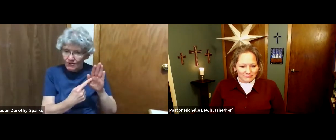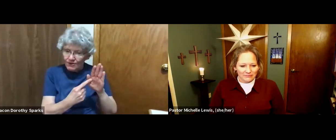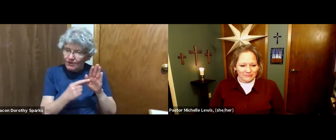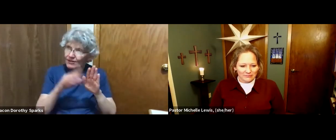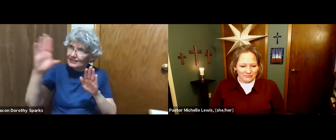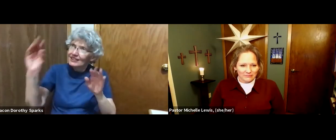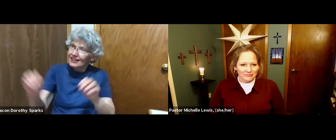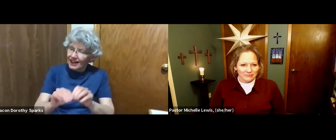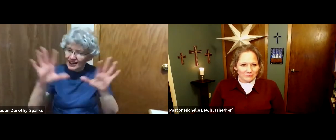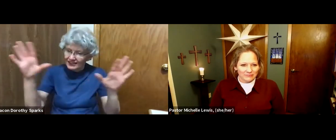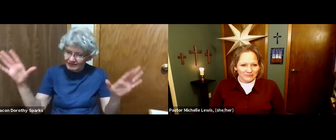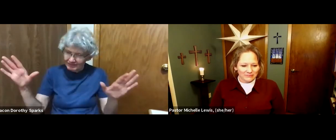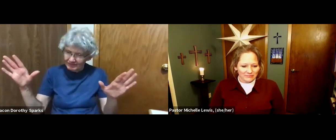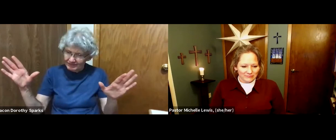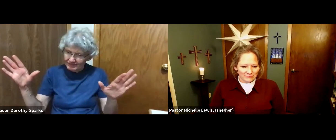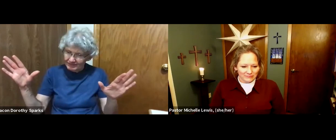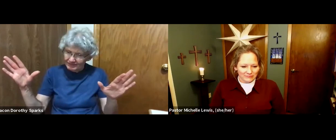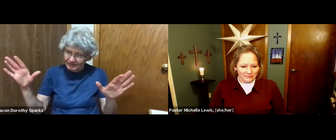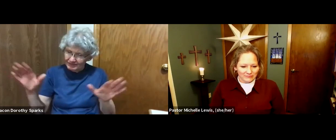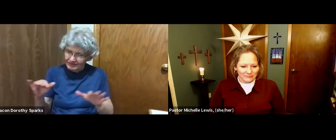Use us to reflect your light,